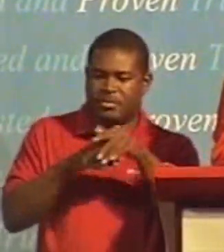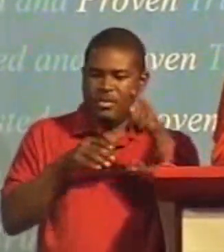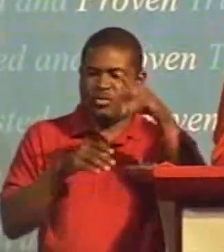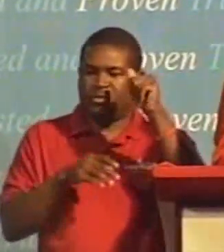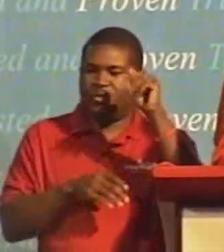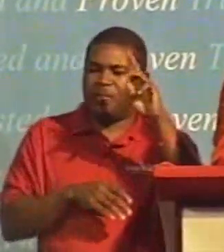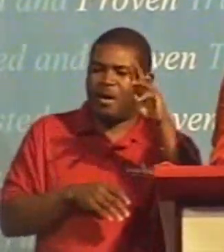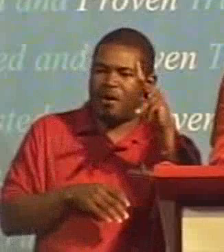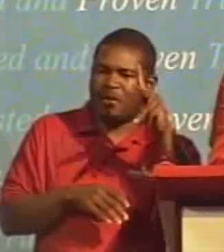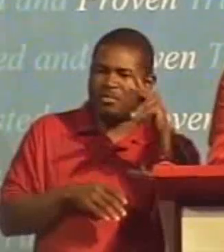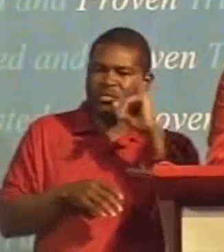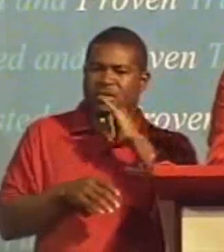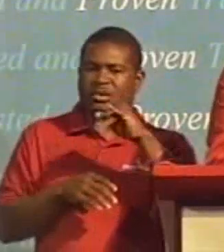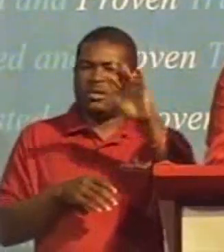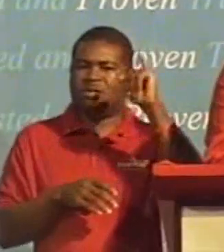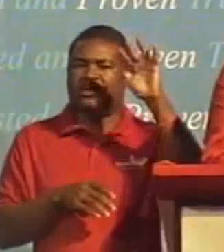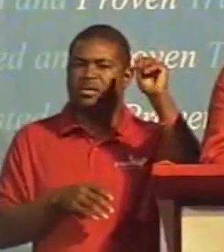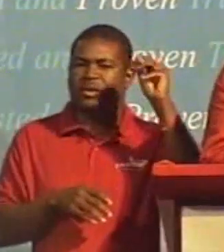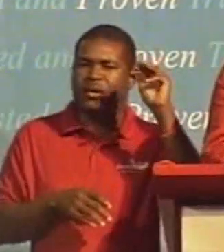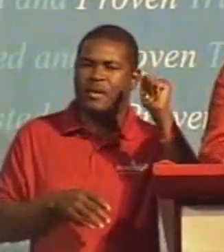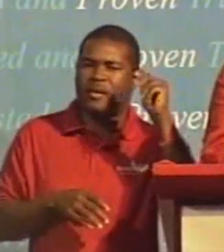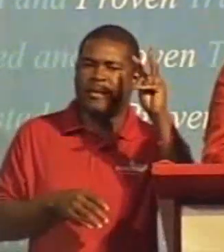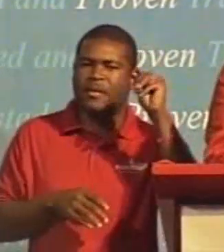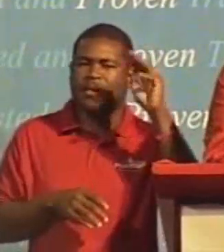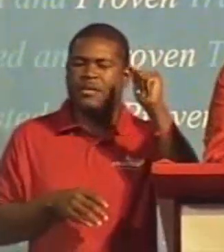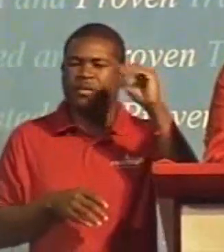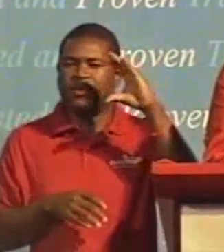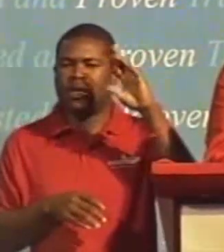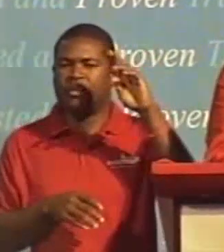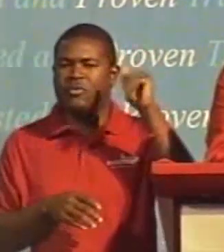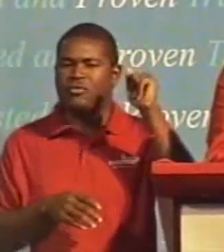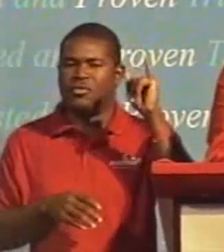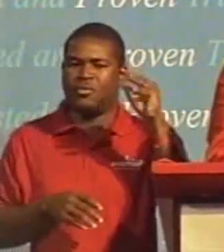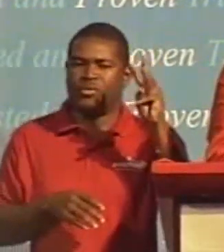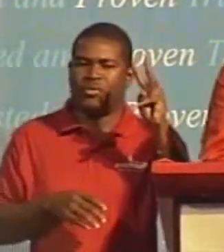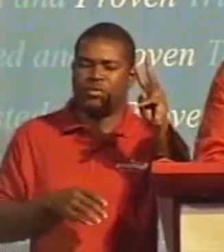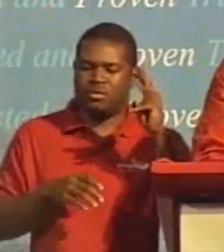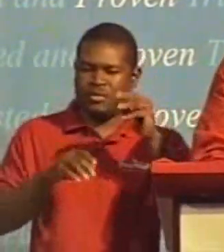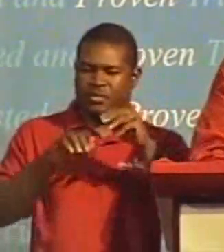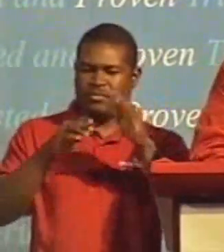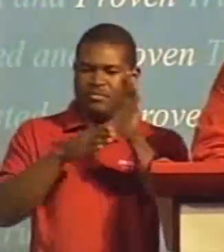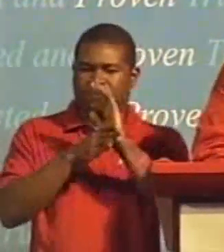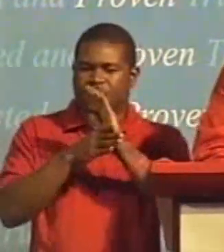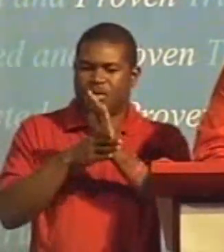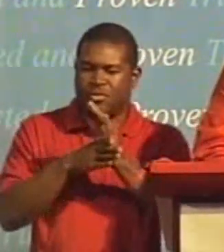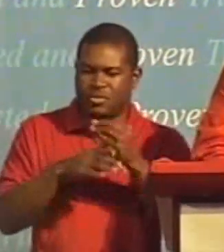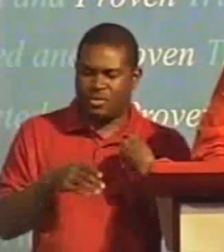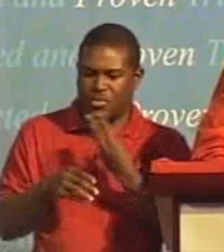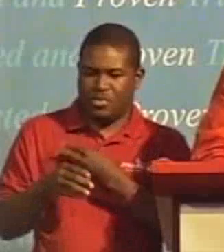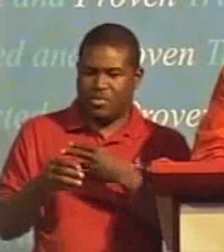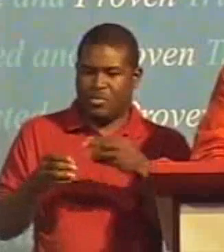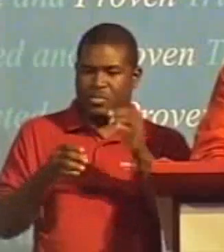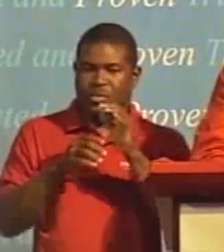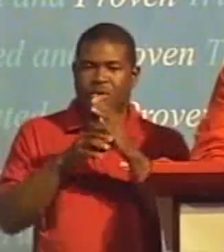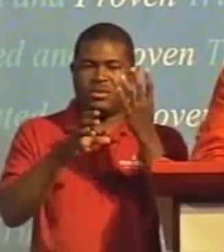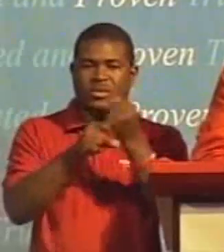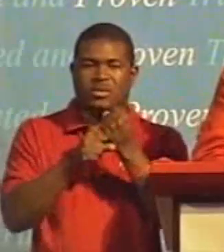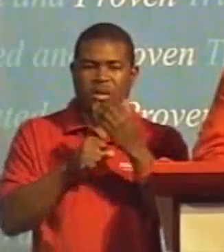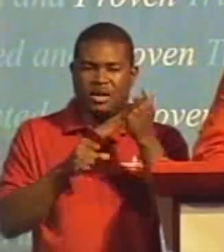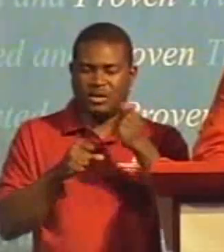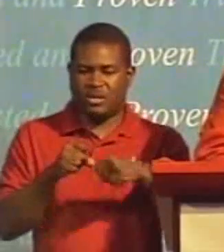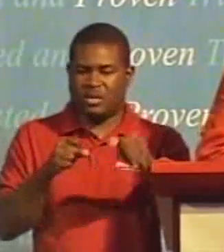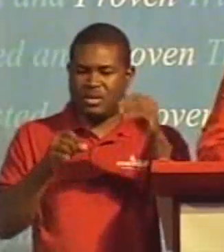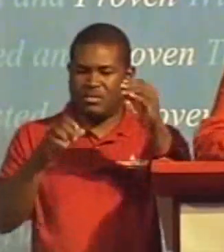in the east, is Yamacraw Beach, which we will upgrade in our next term. We'll also set up a car licensing center at Elizabeth Post